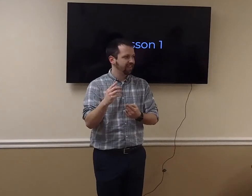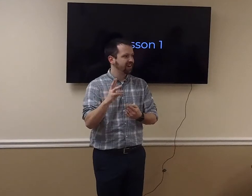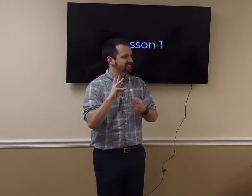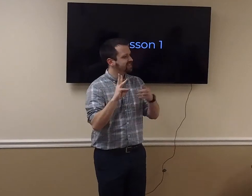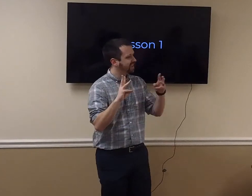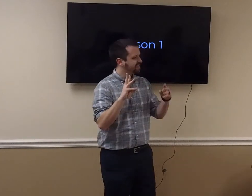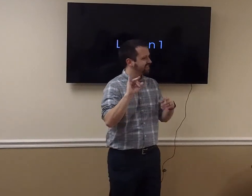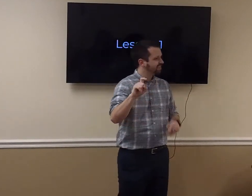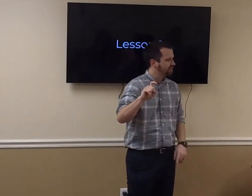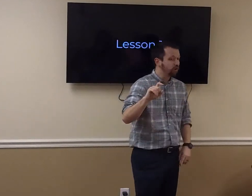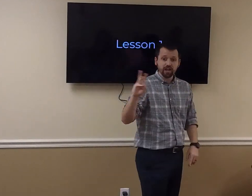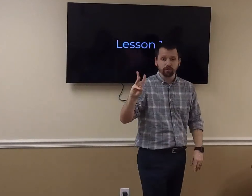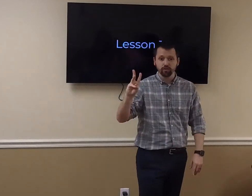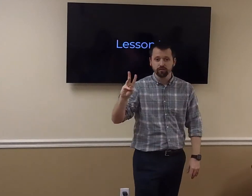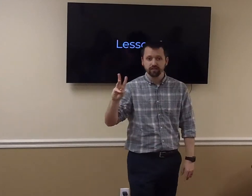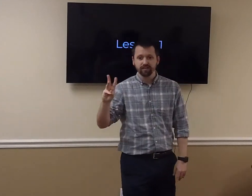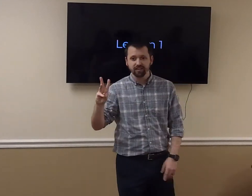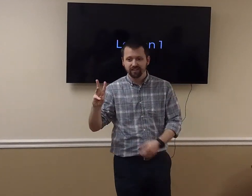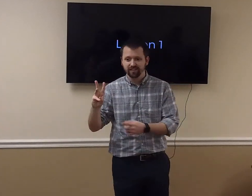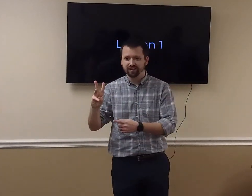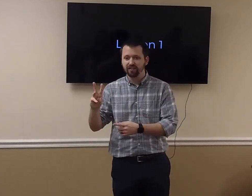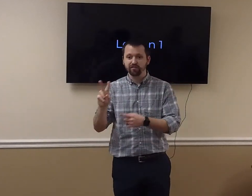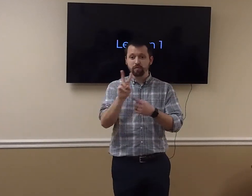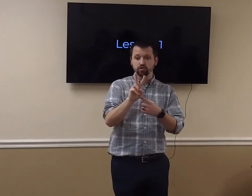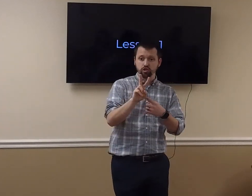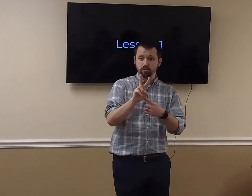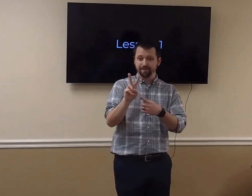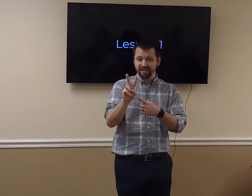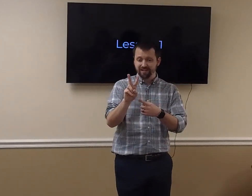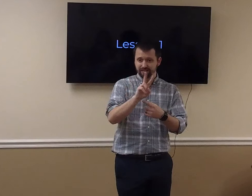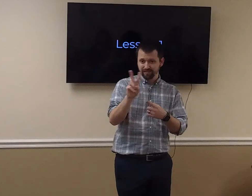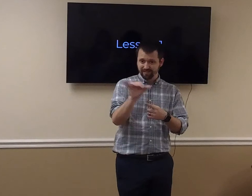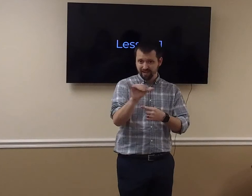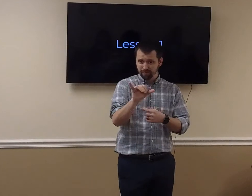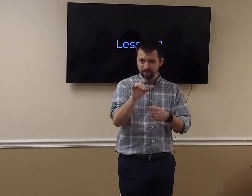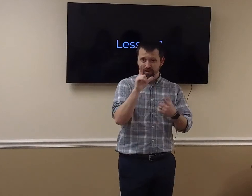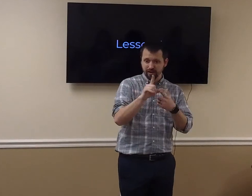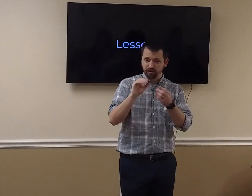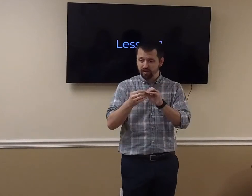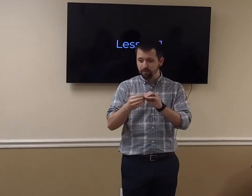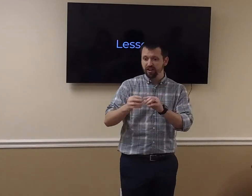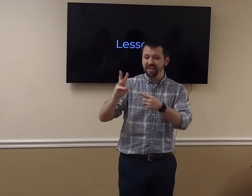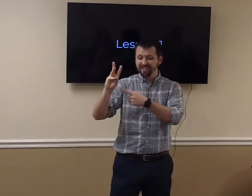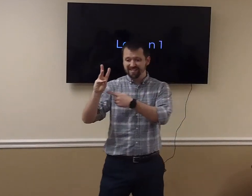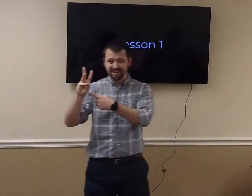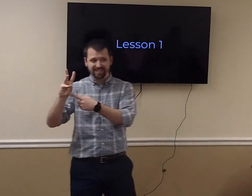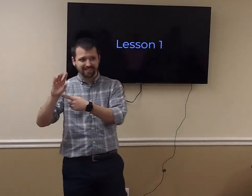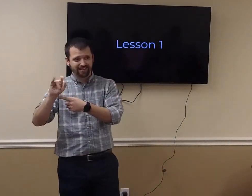It is 6. Or W. Or W. So, if you remember 2, V, same. Right. Better How than come we number allowed 6. 2 and V